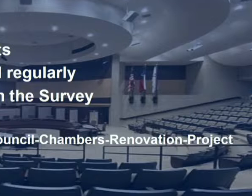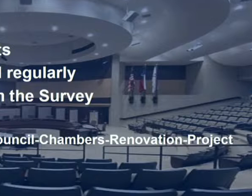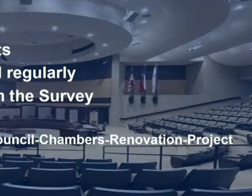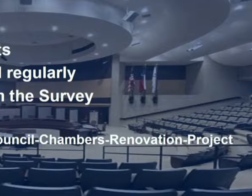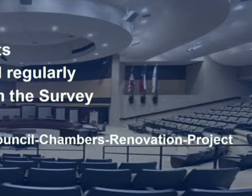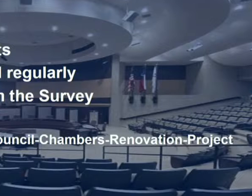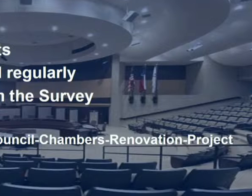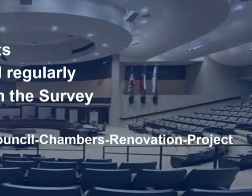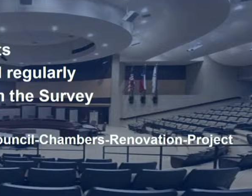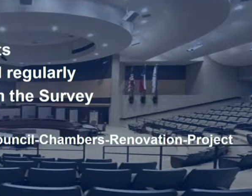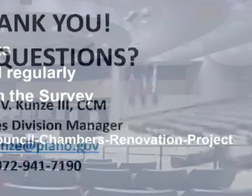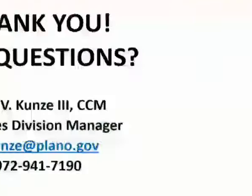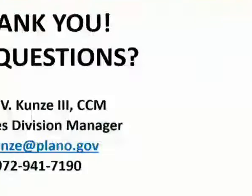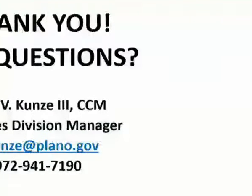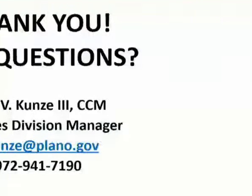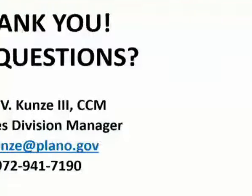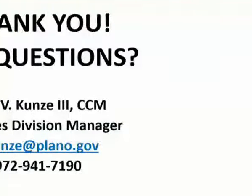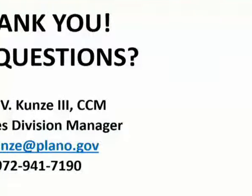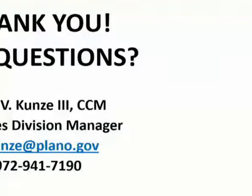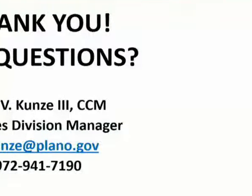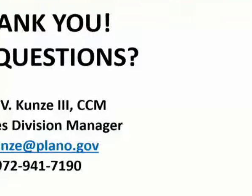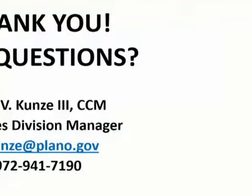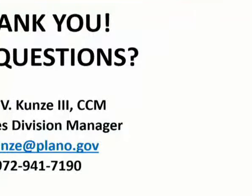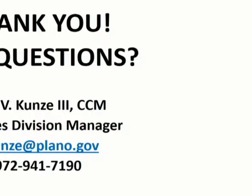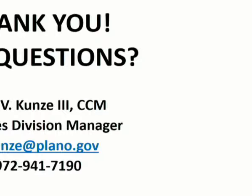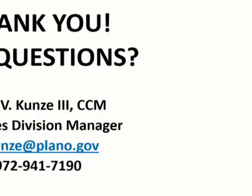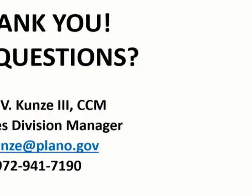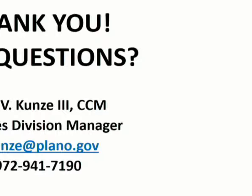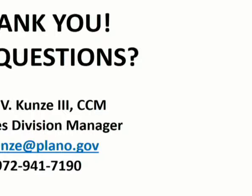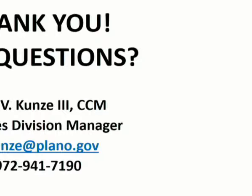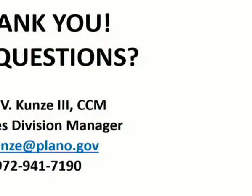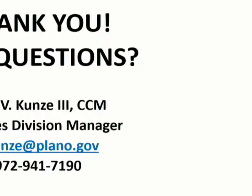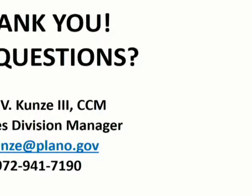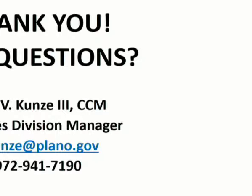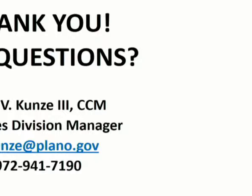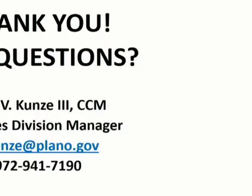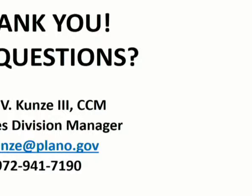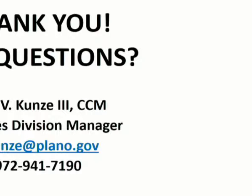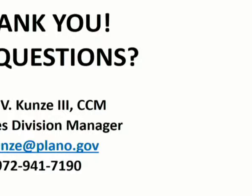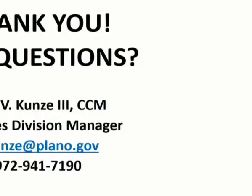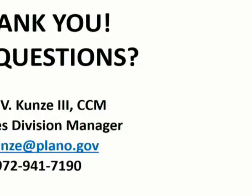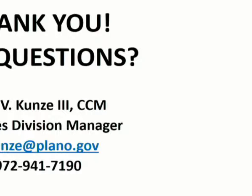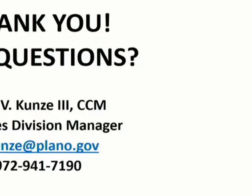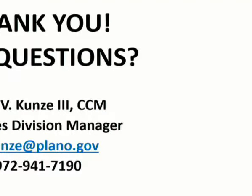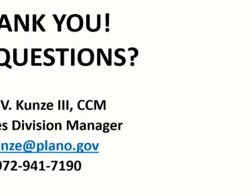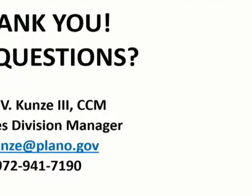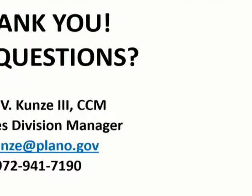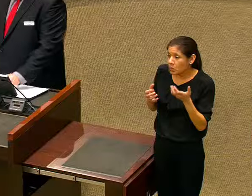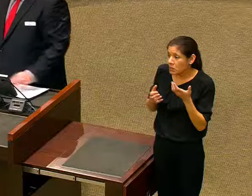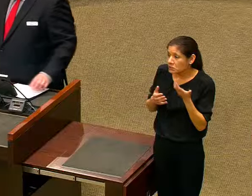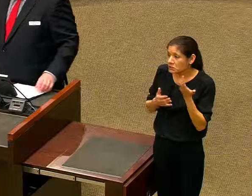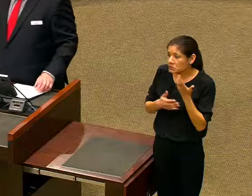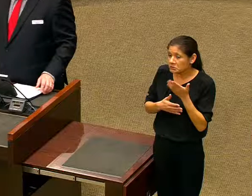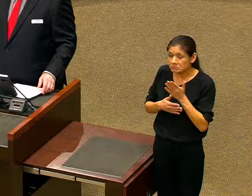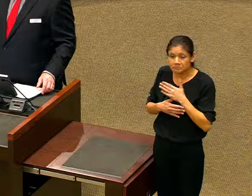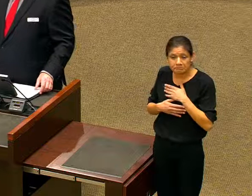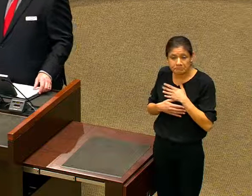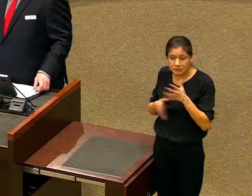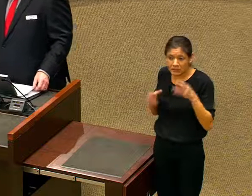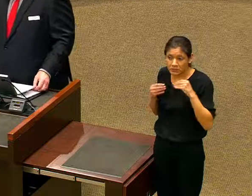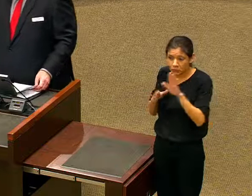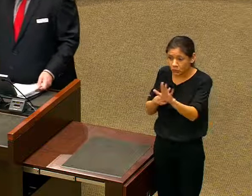well. With that, I think we're to the end of our presentation and would like to entertain any questions we might